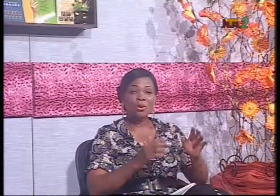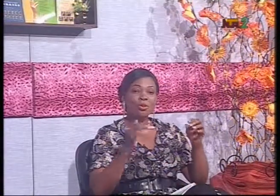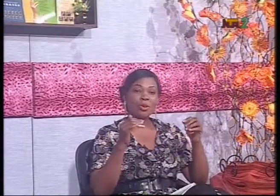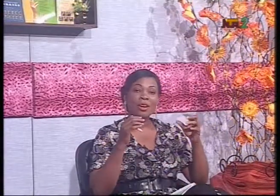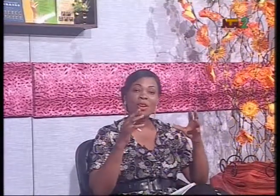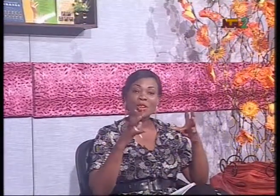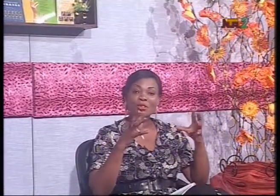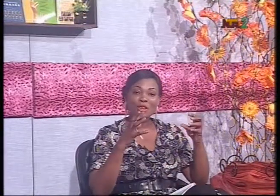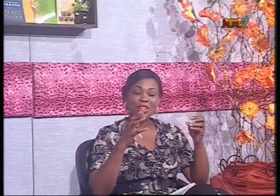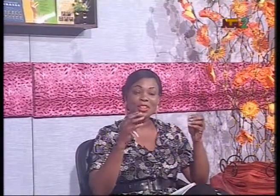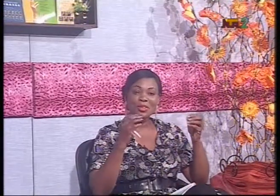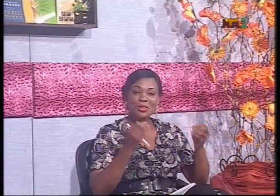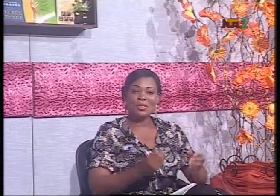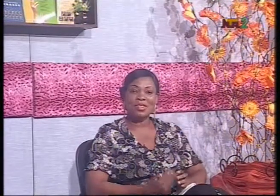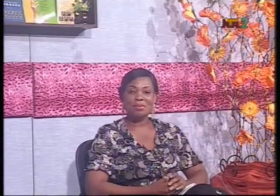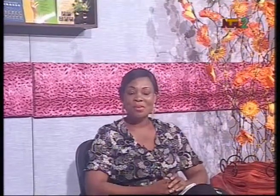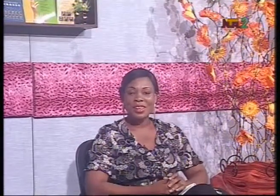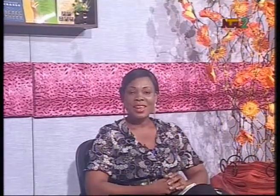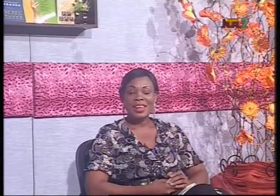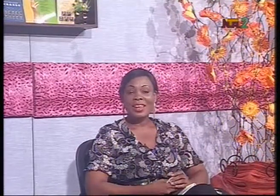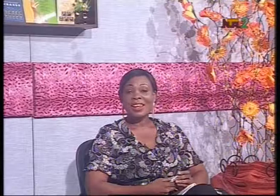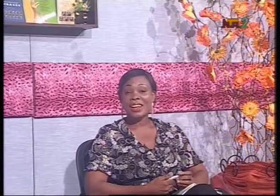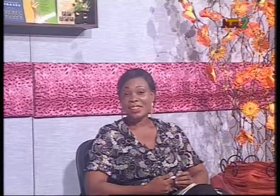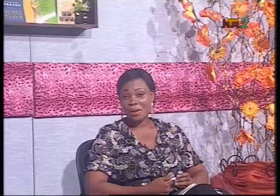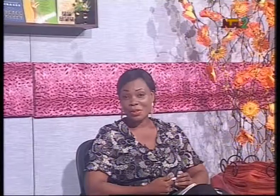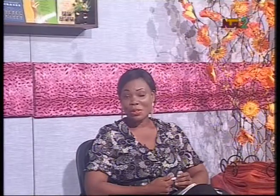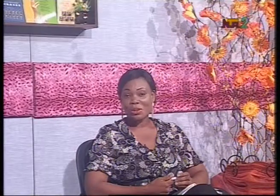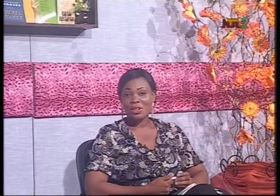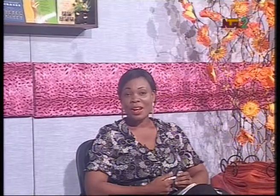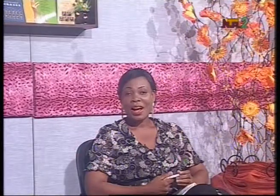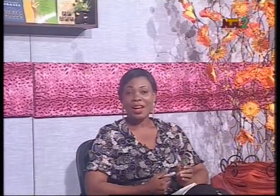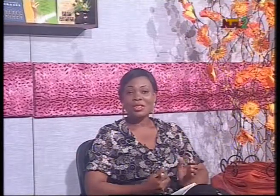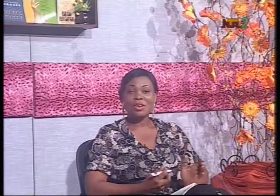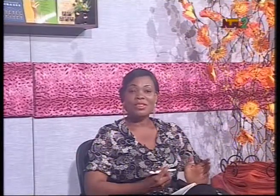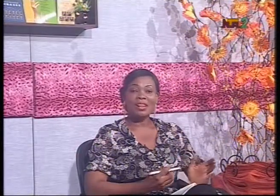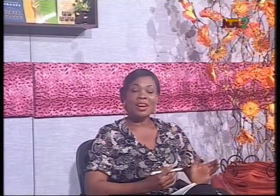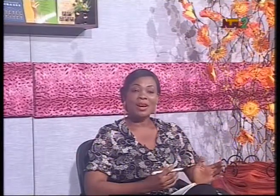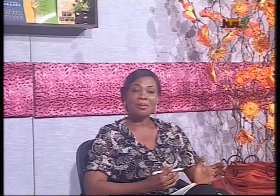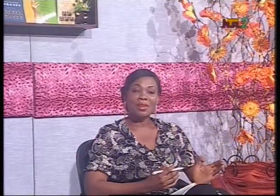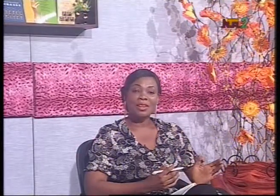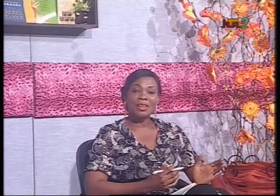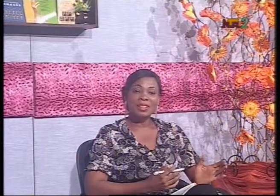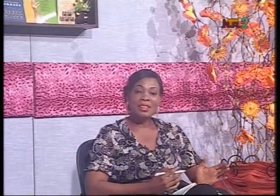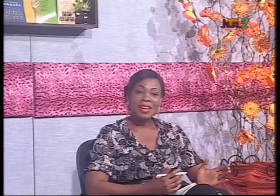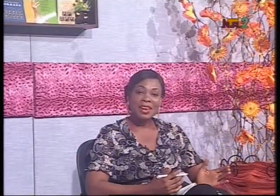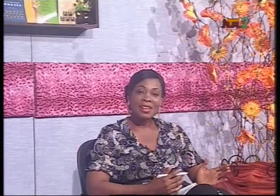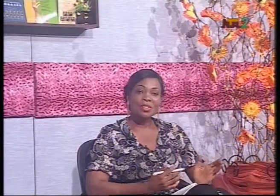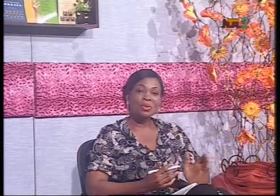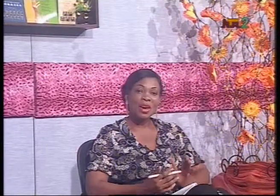do a whole lot of talking today. In our last episode, I taught letters A to